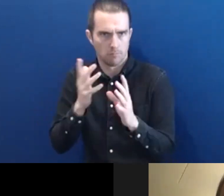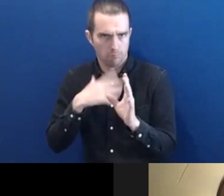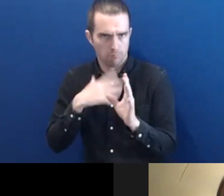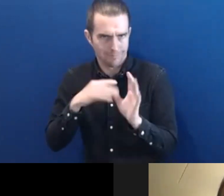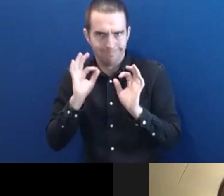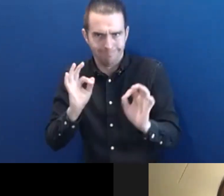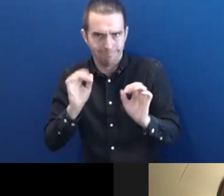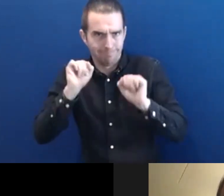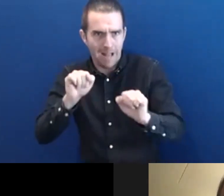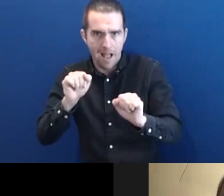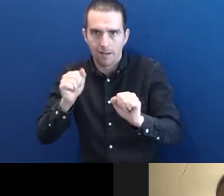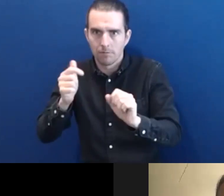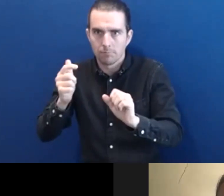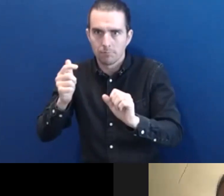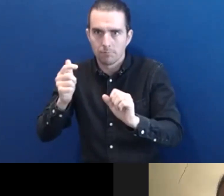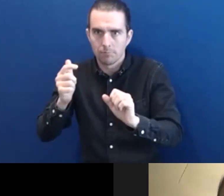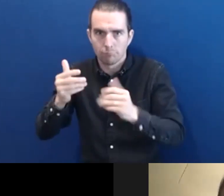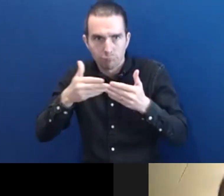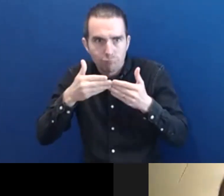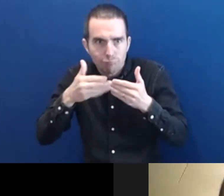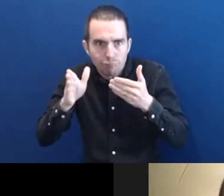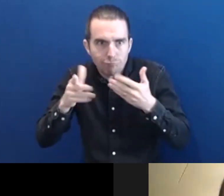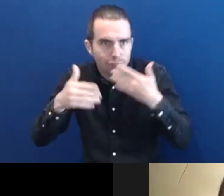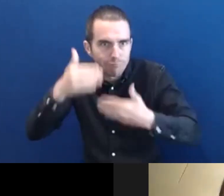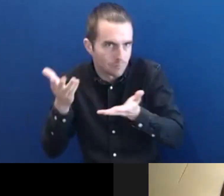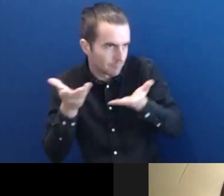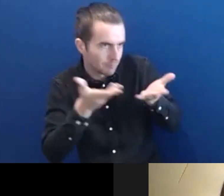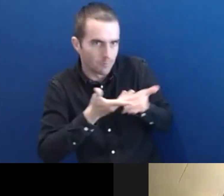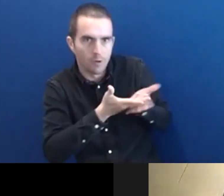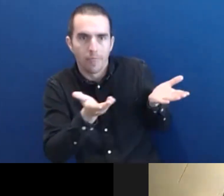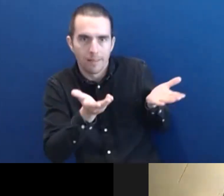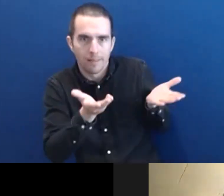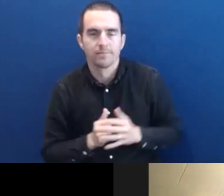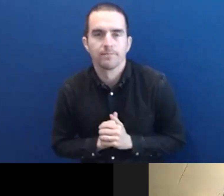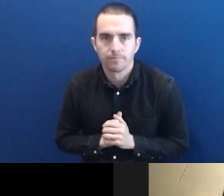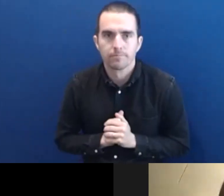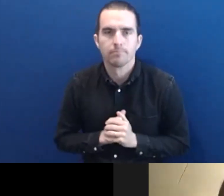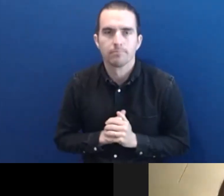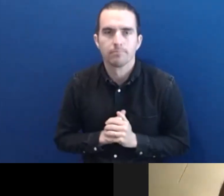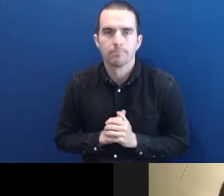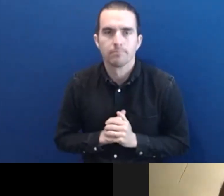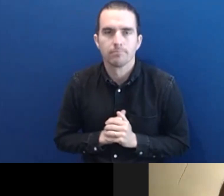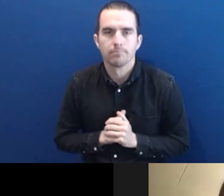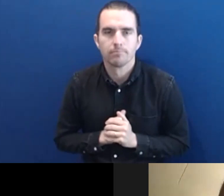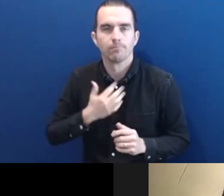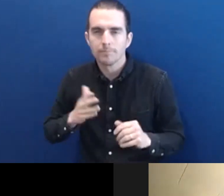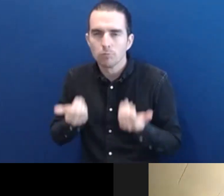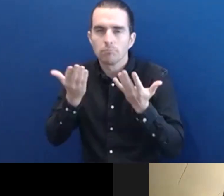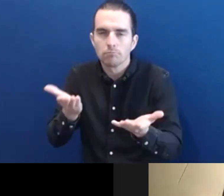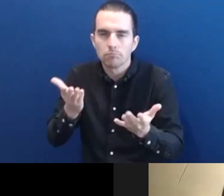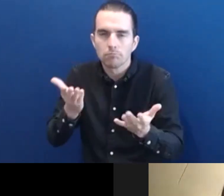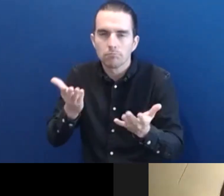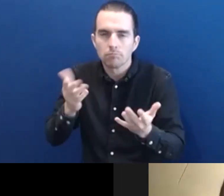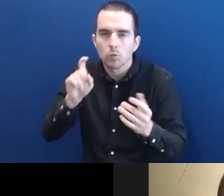questions, first to Deborah and then to Agostino to give a shorter reaction